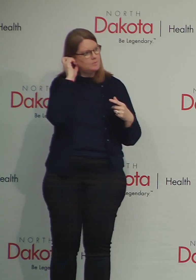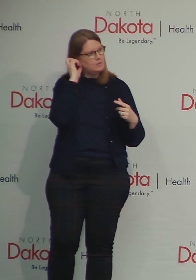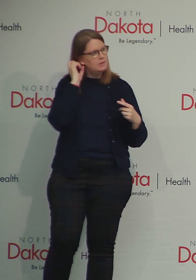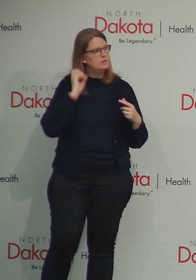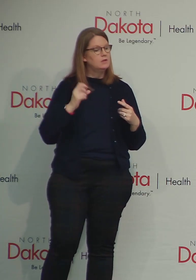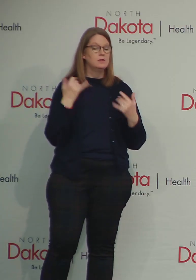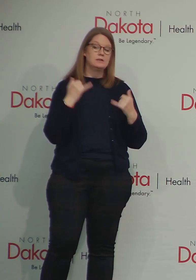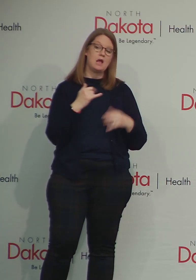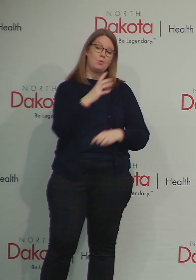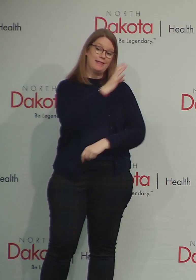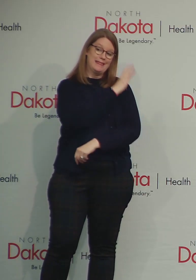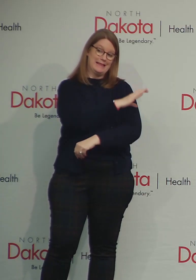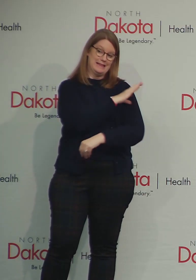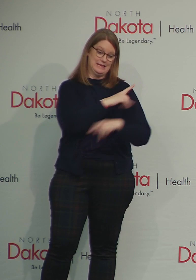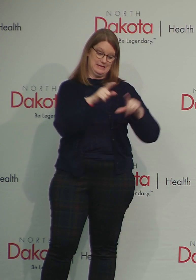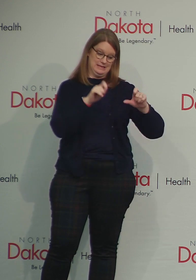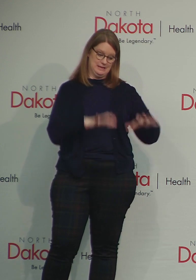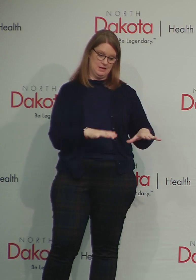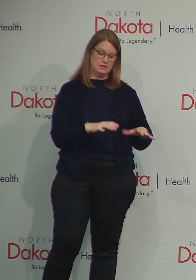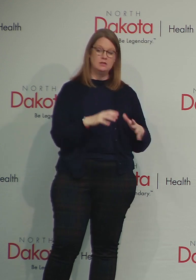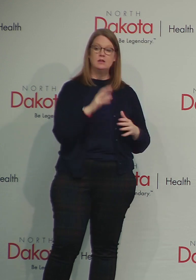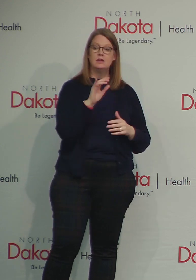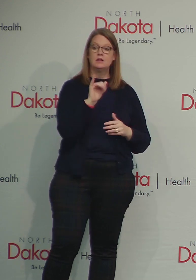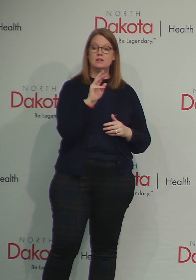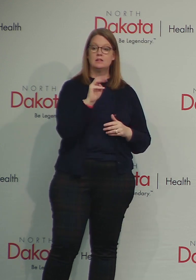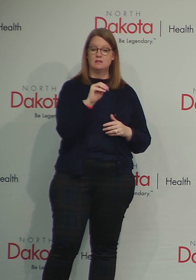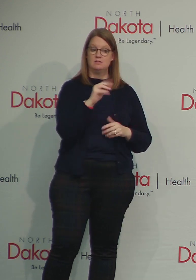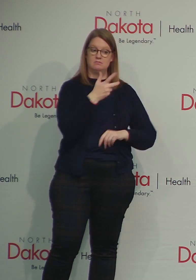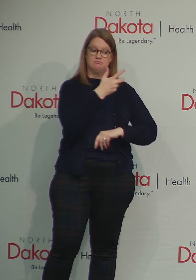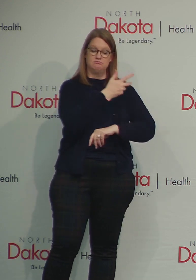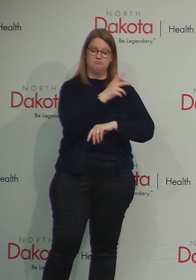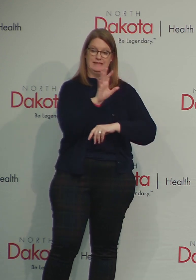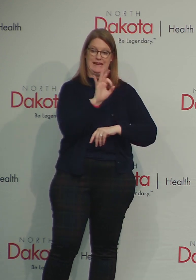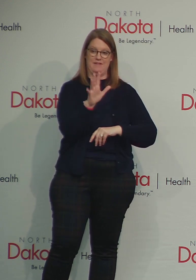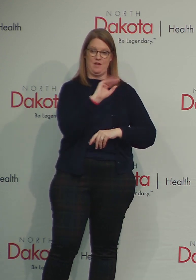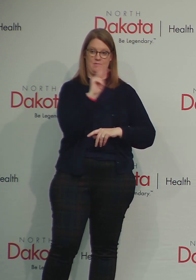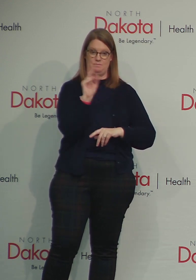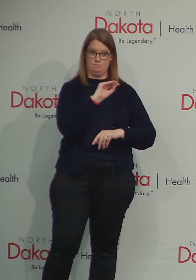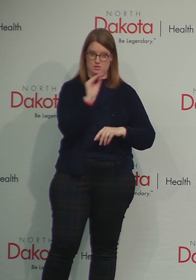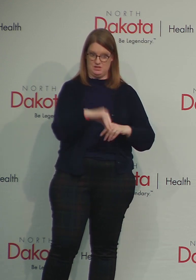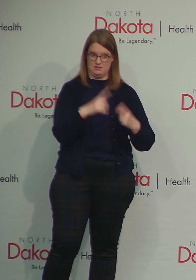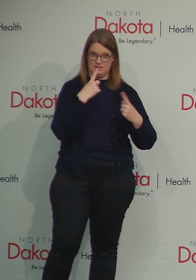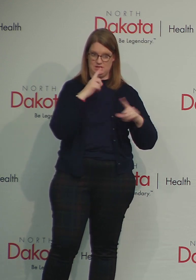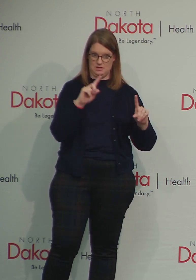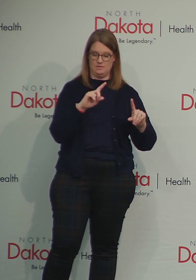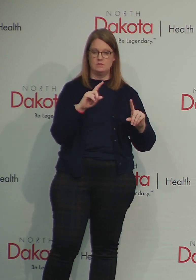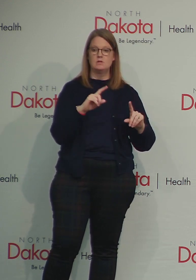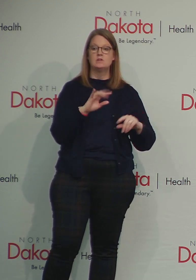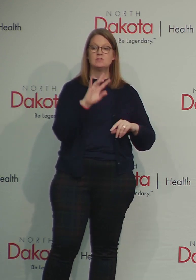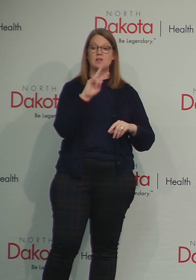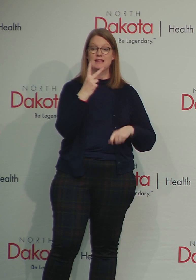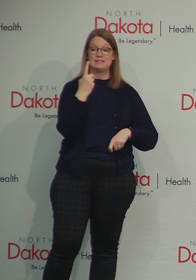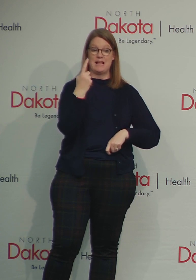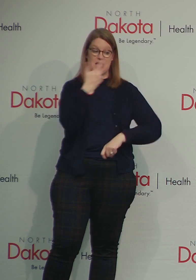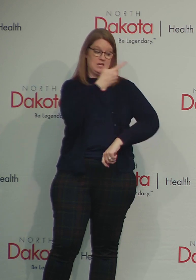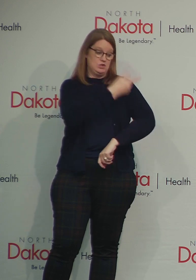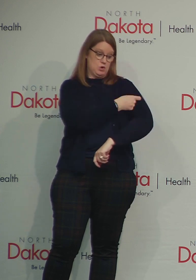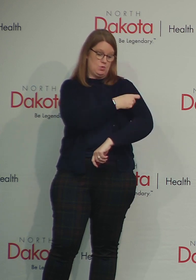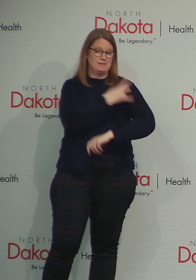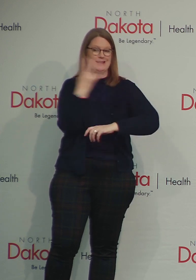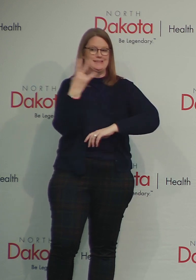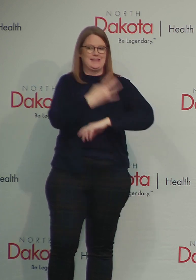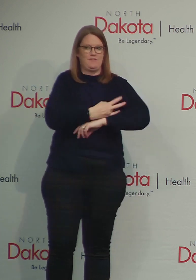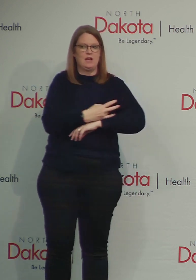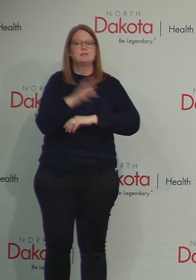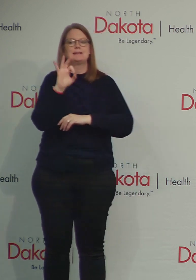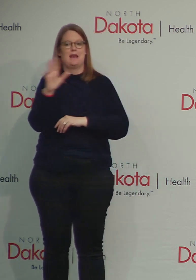the clinical trials was calculated that 95% efficacy was calculated 7 days after the second dose. And so for the